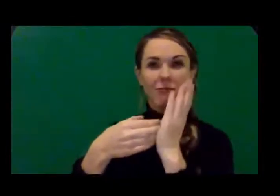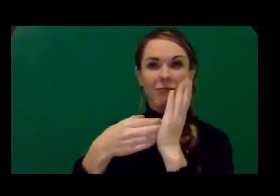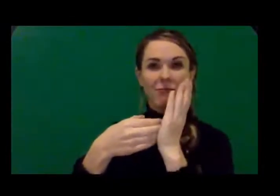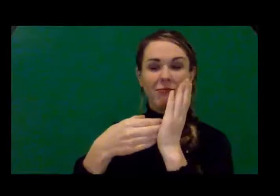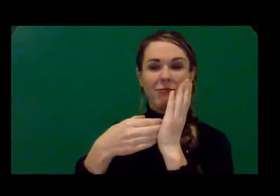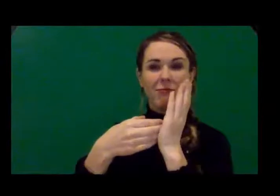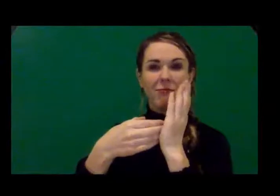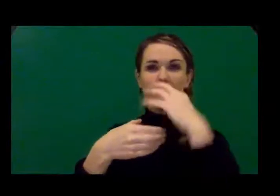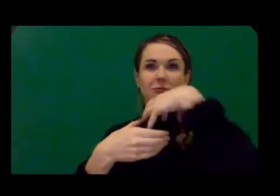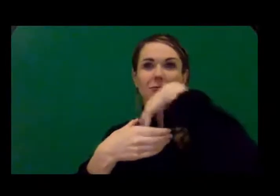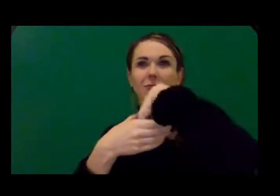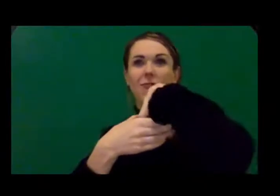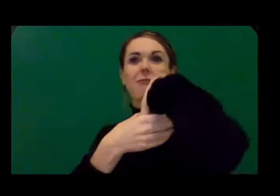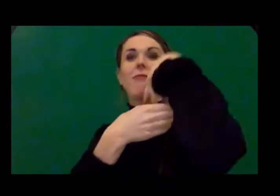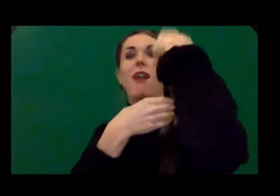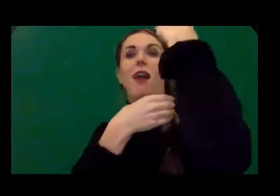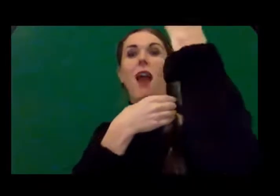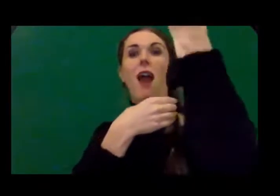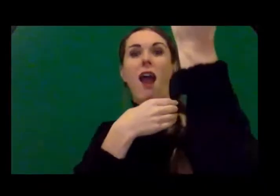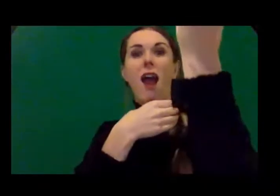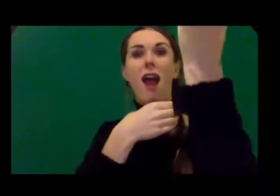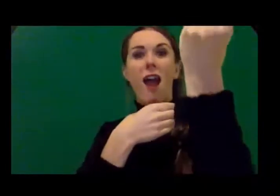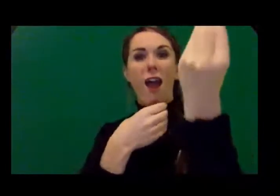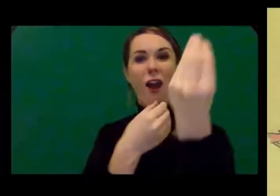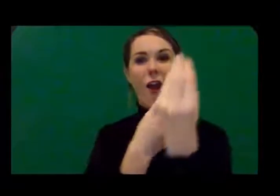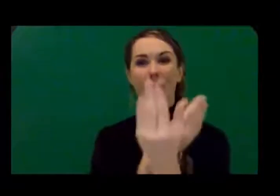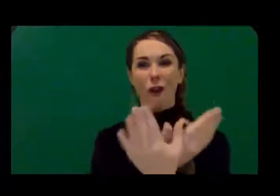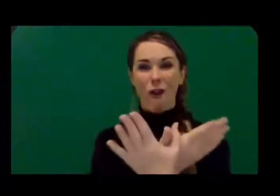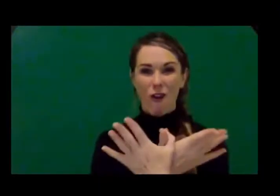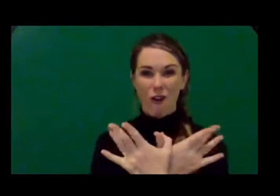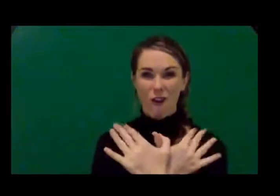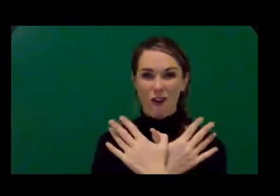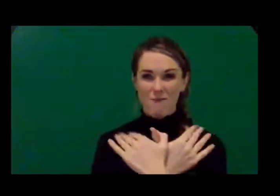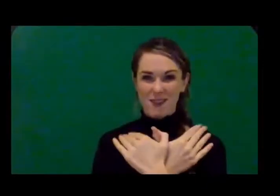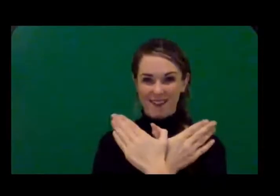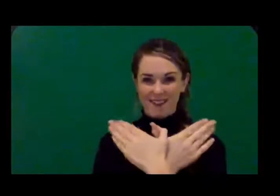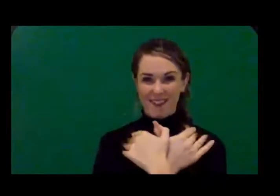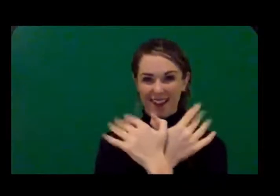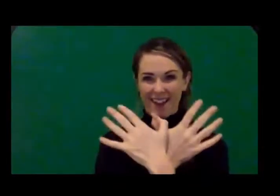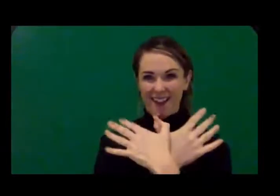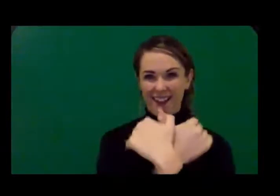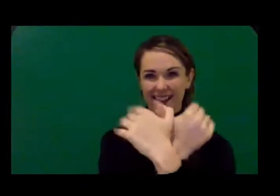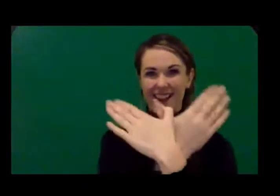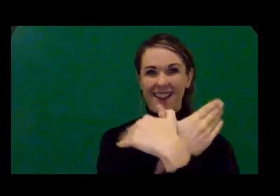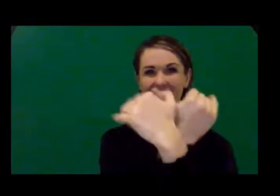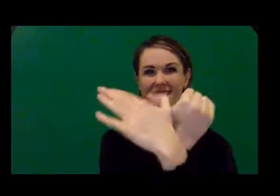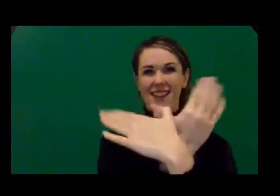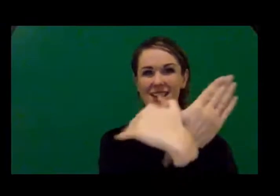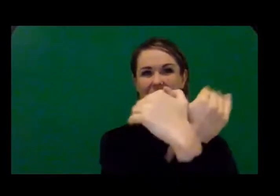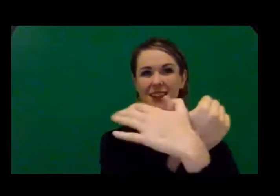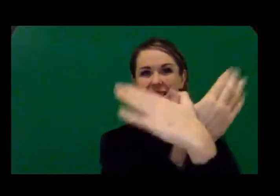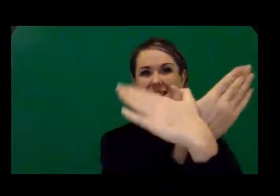out comes a beautiful butterfly.